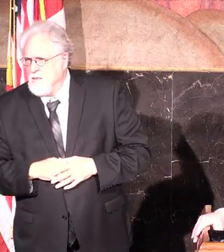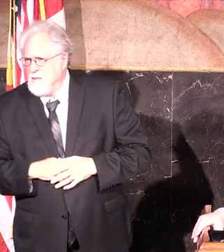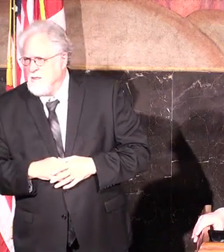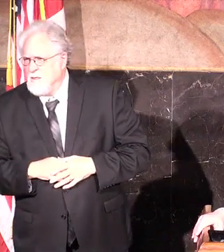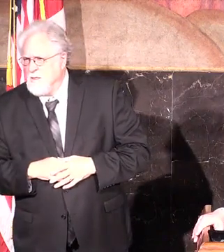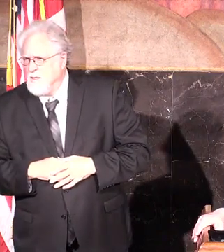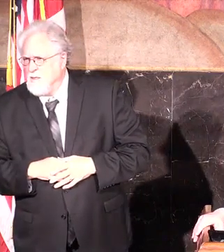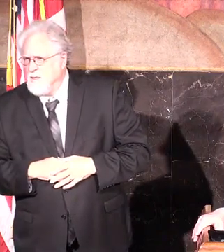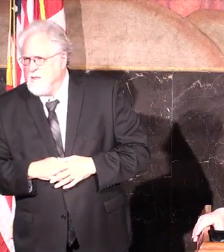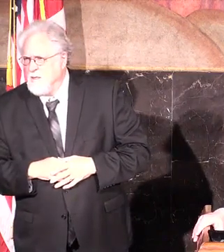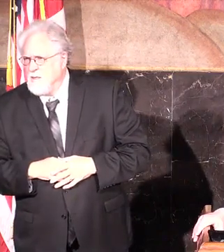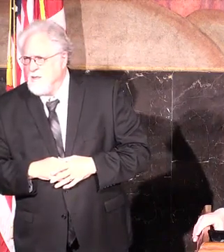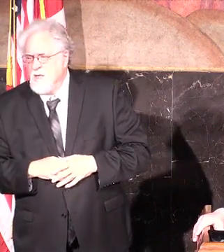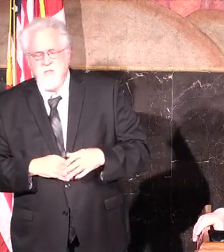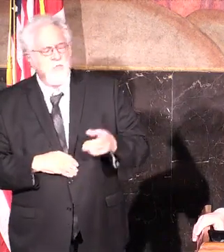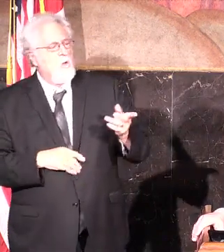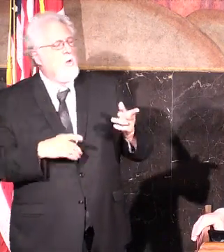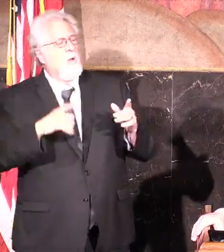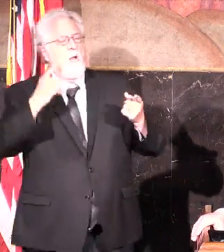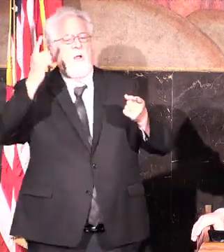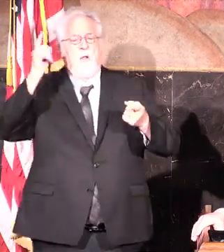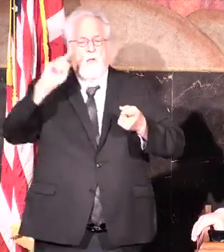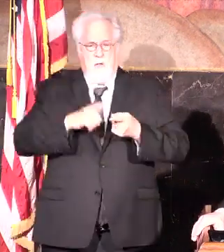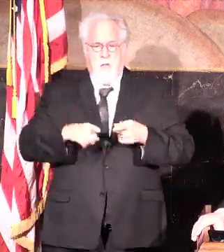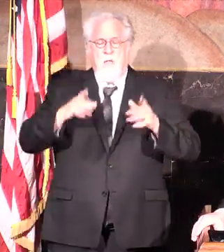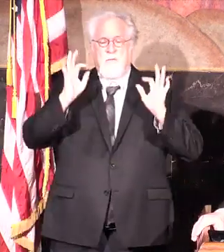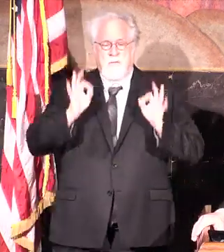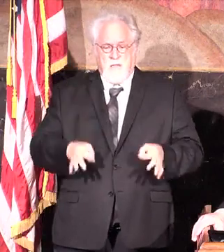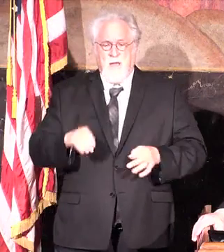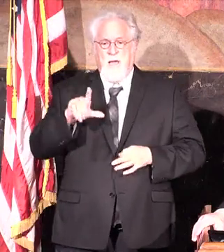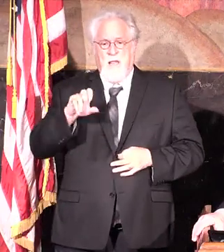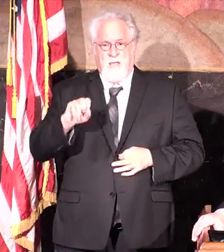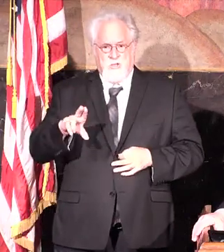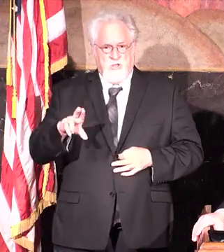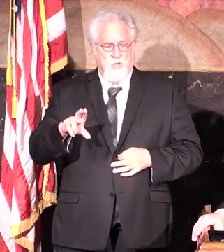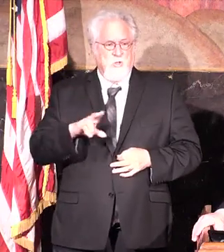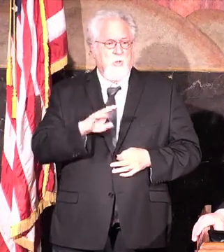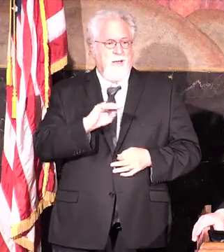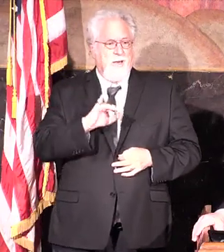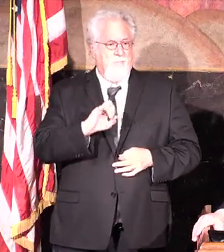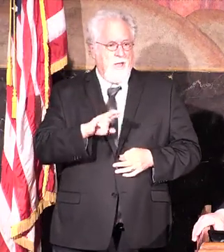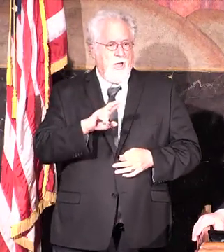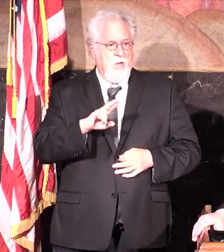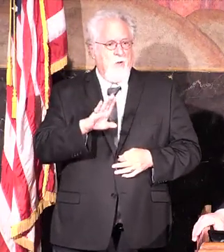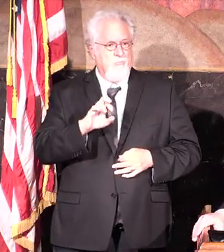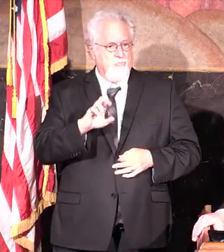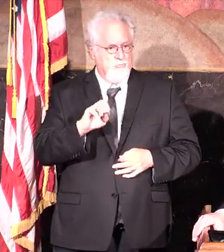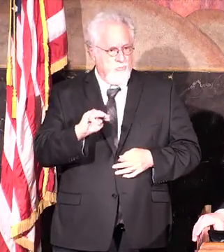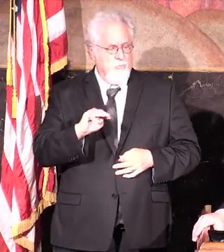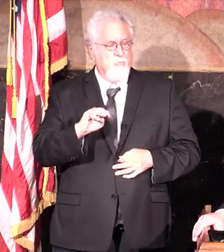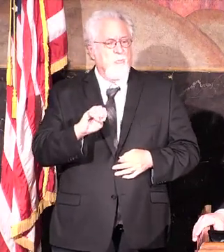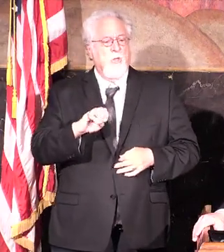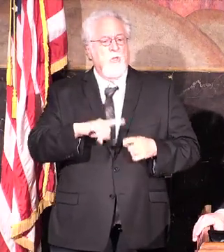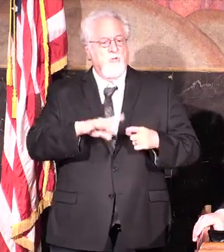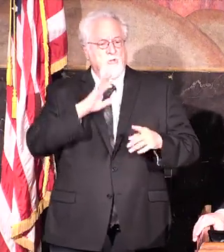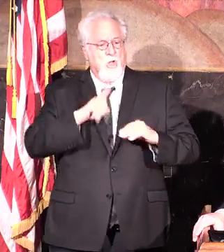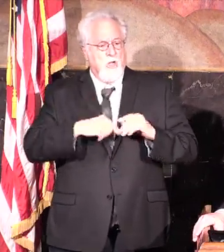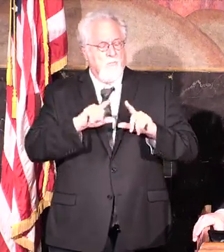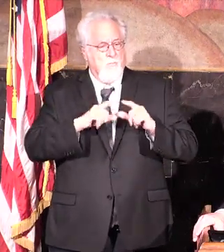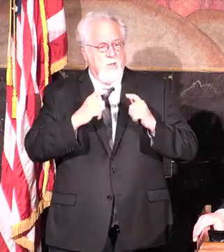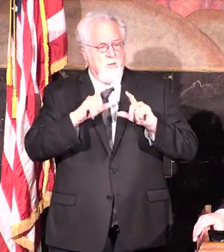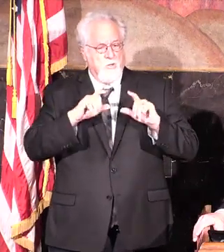come down to you as governor of the state for LSU State, Mayor Brewer, will you be able to discuss crowd size and how many people are going to be allowed